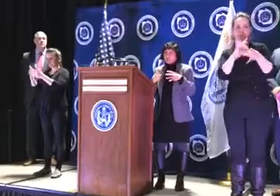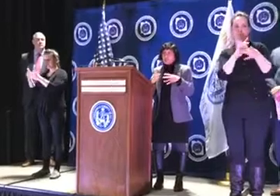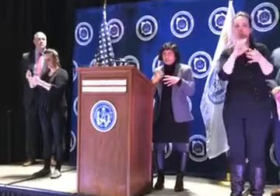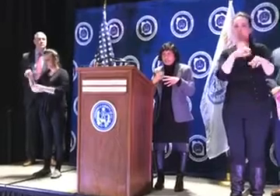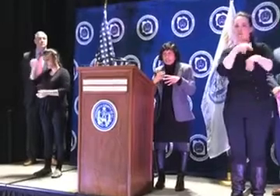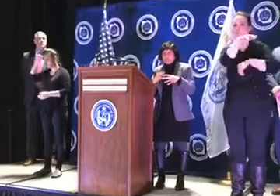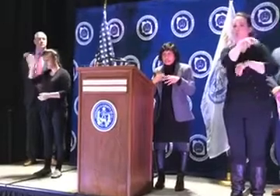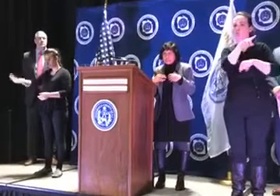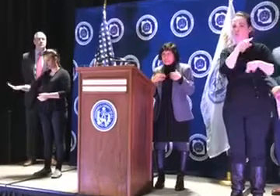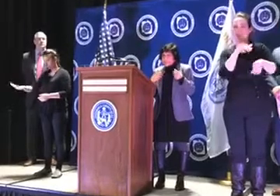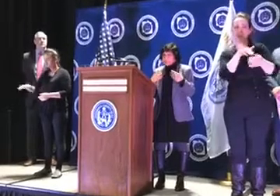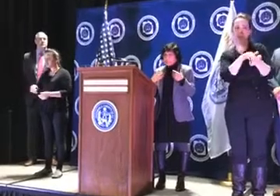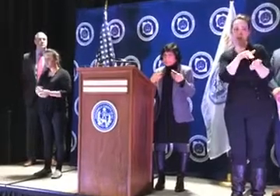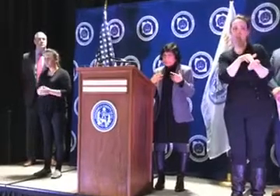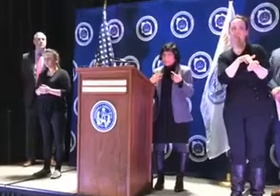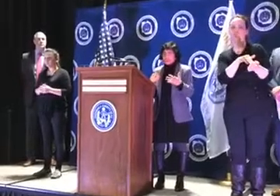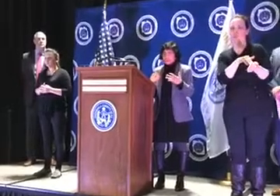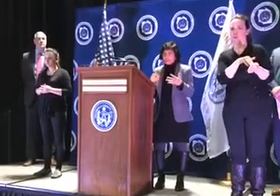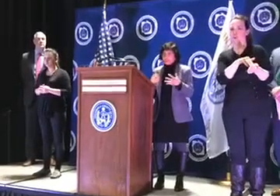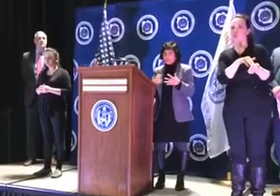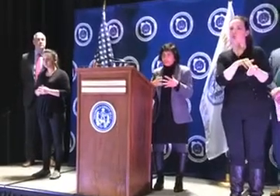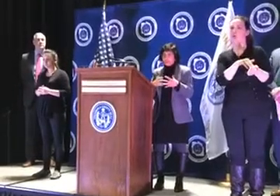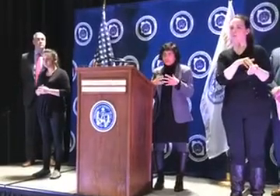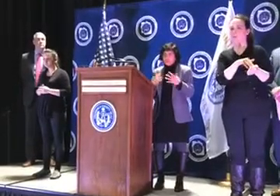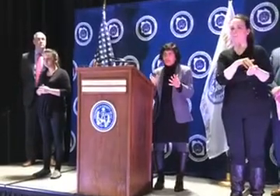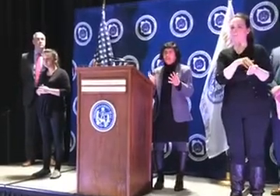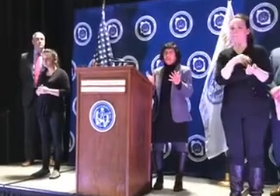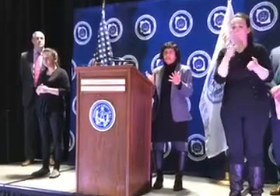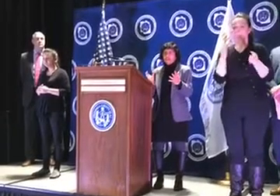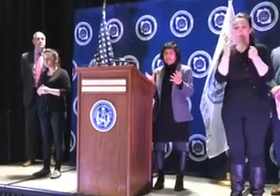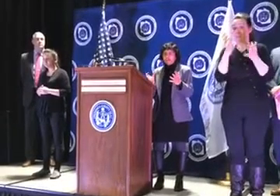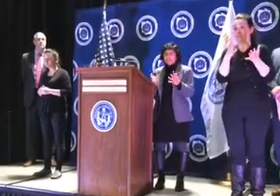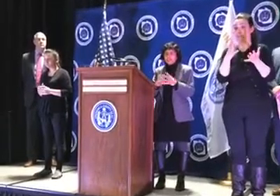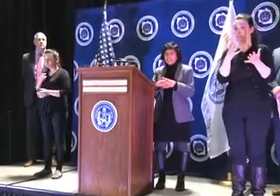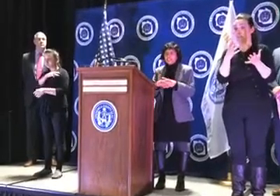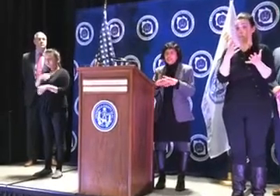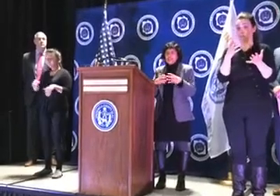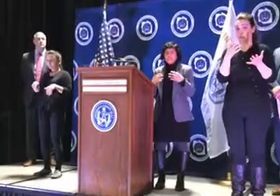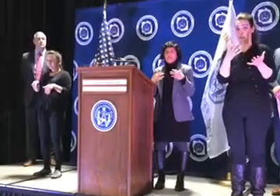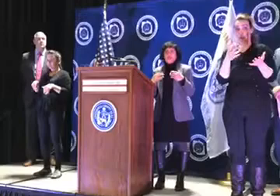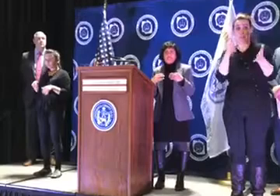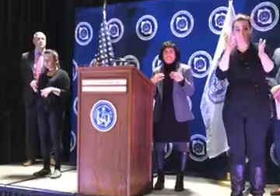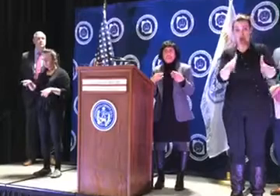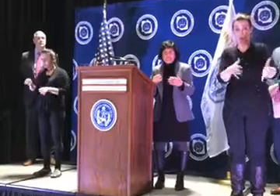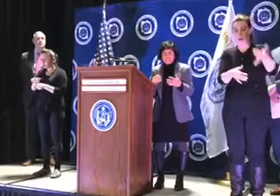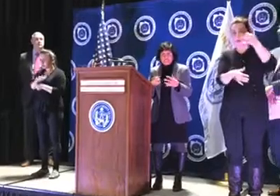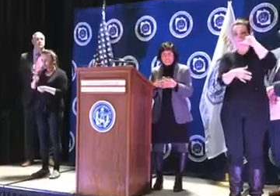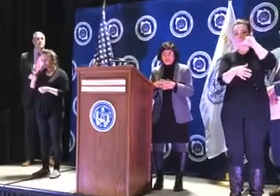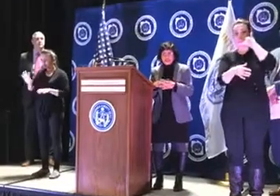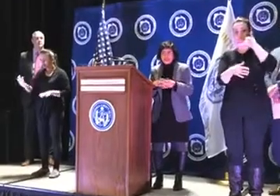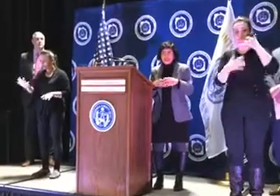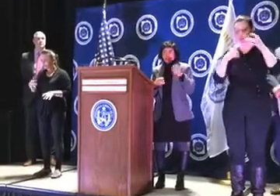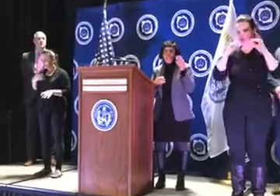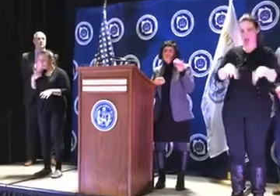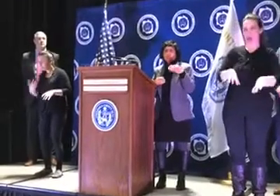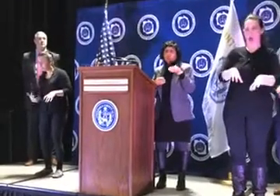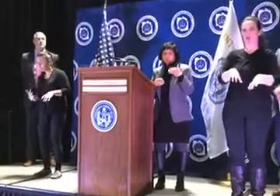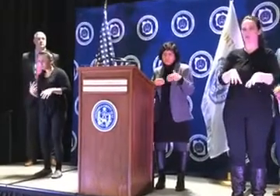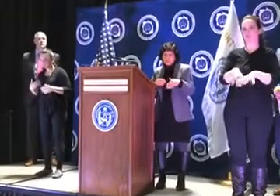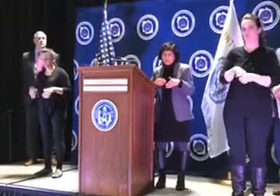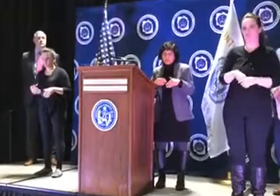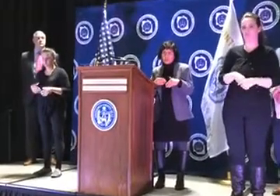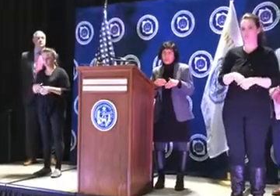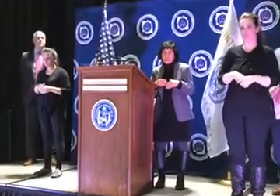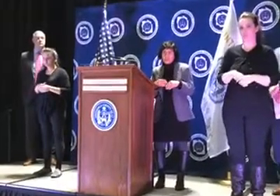your... It's a lot of times a shock to people. They feel like, oh, my God, I'm positive, even though they might be expecting that. And then we go through